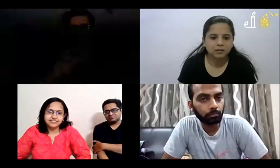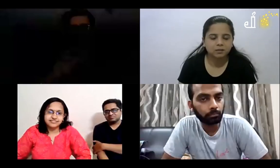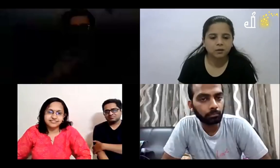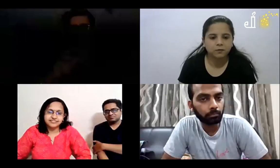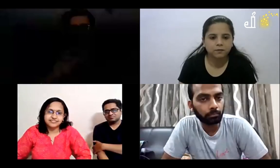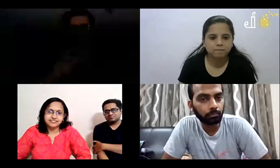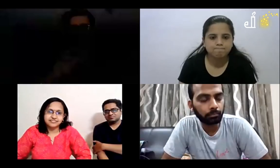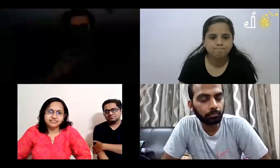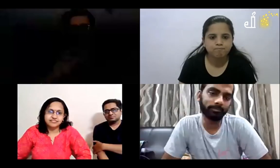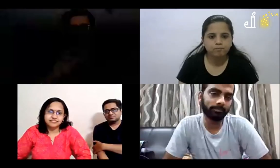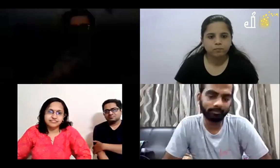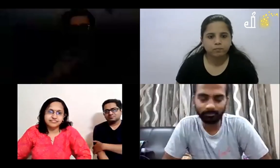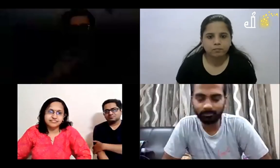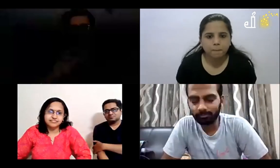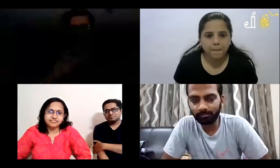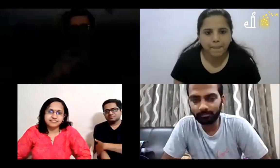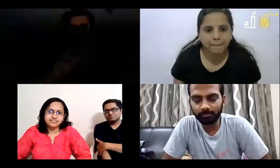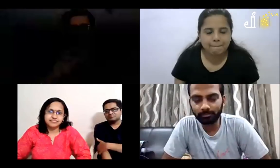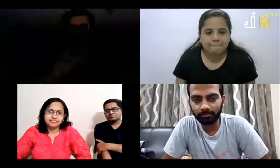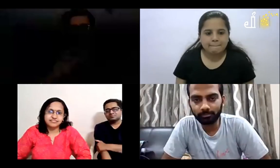Dr. Alim's net is off.